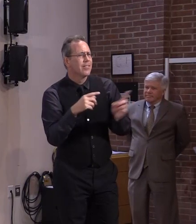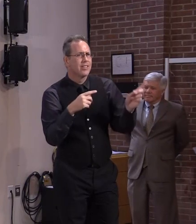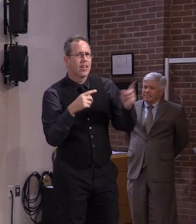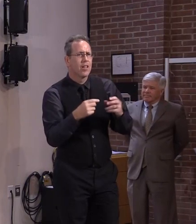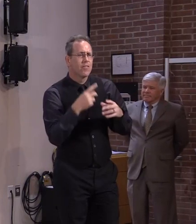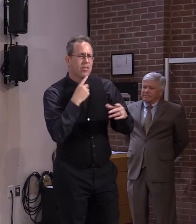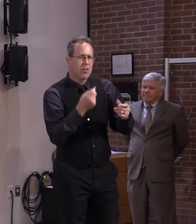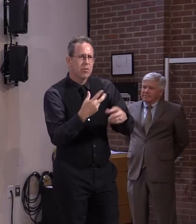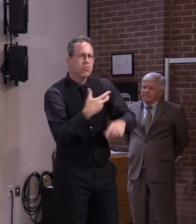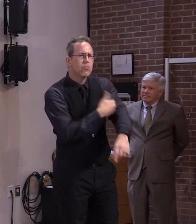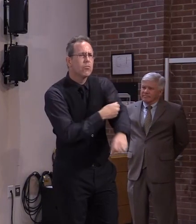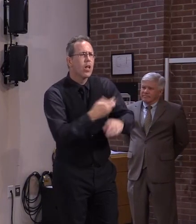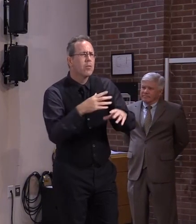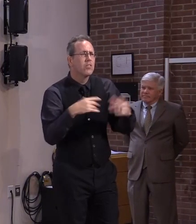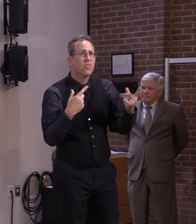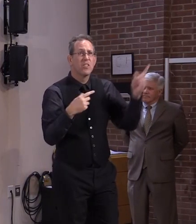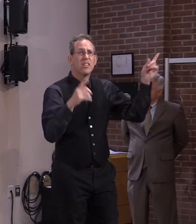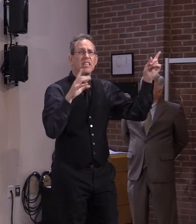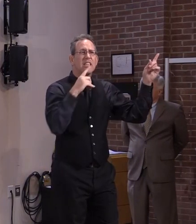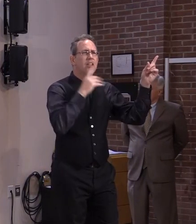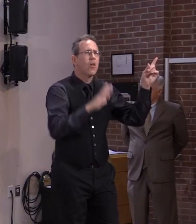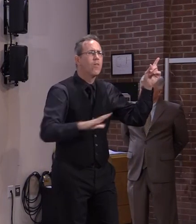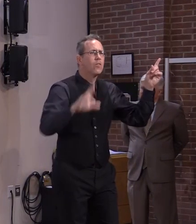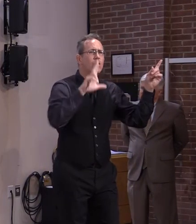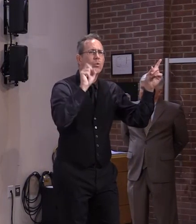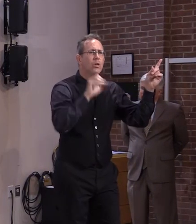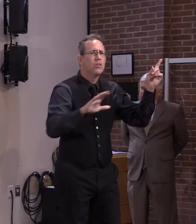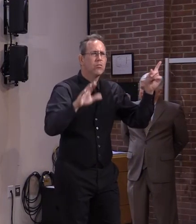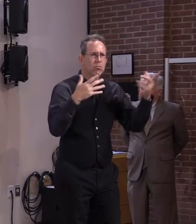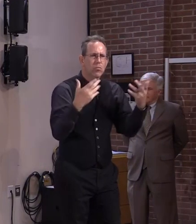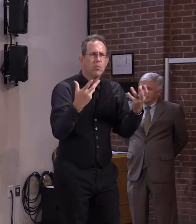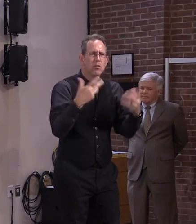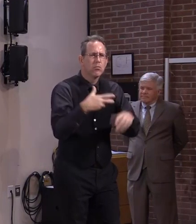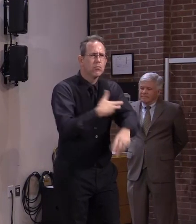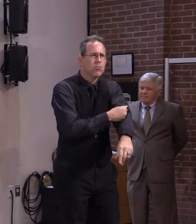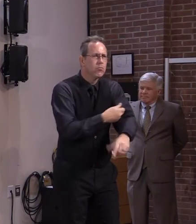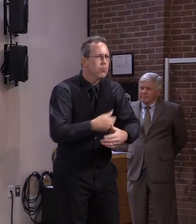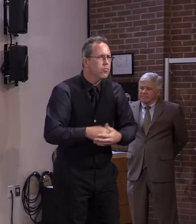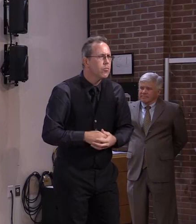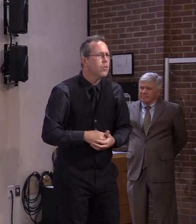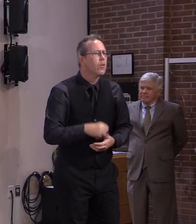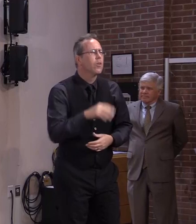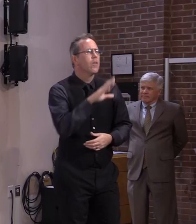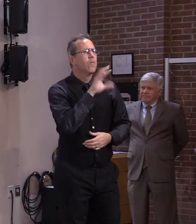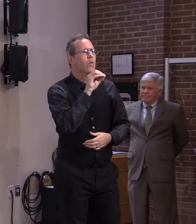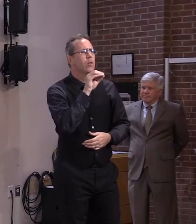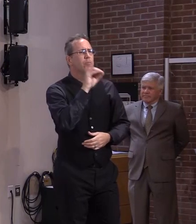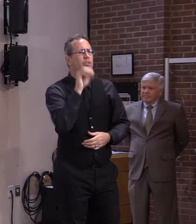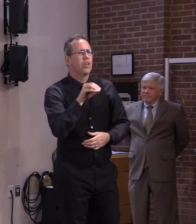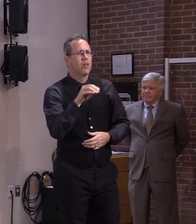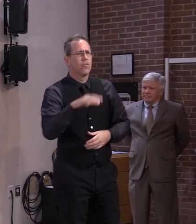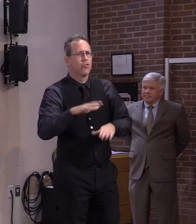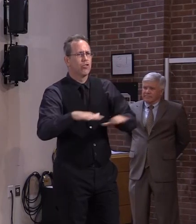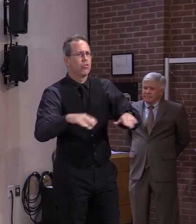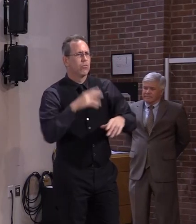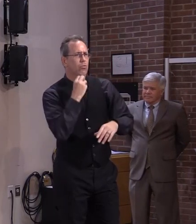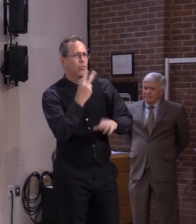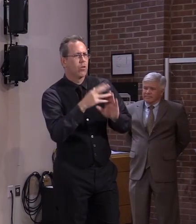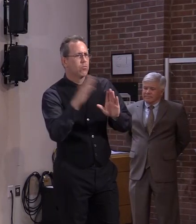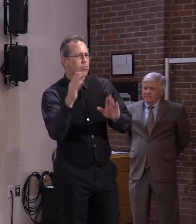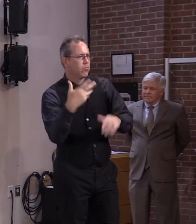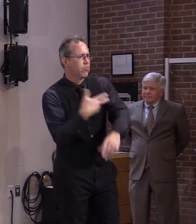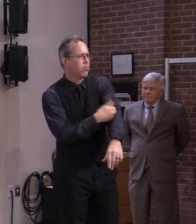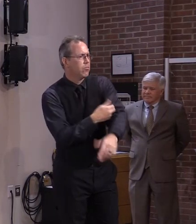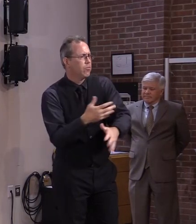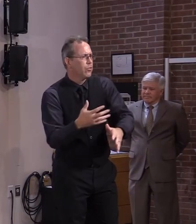vaccinated nationwide? Yeah, it's a good question. So Vermont's right about 77%. I think you asked between 12 and 17 years old, is that